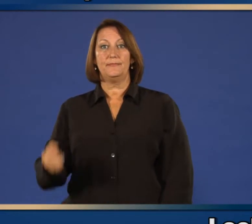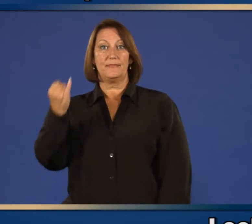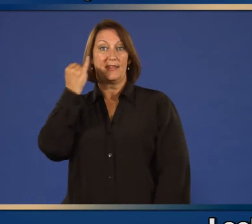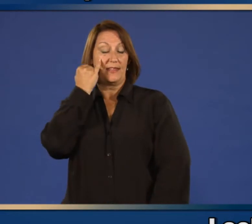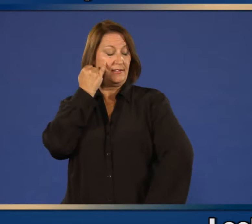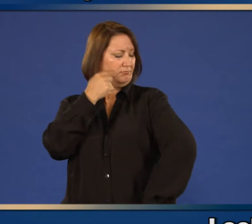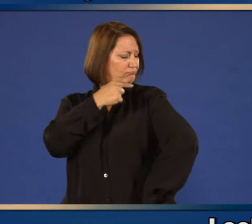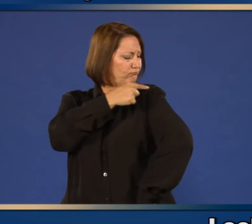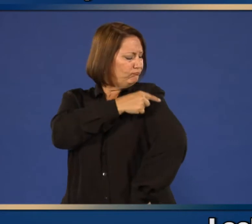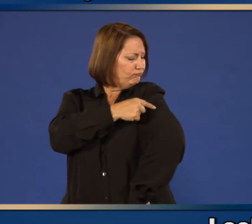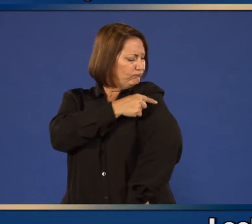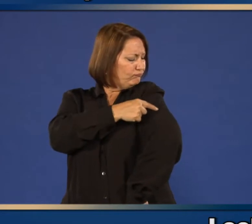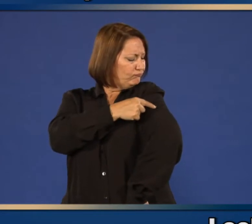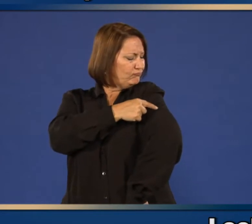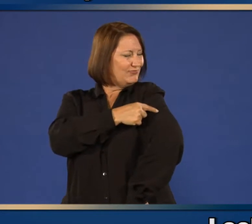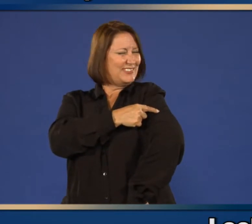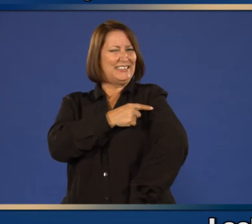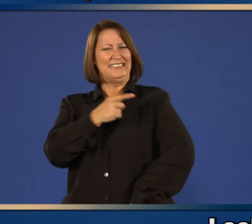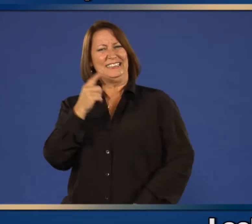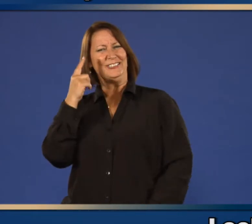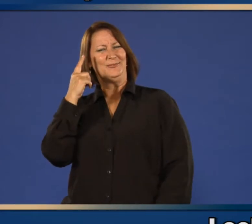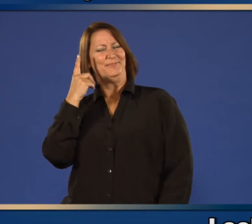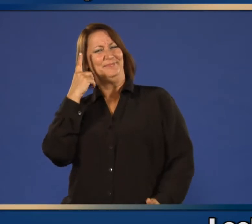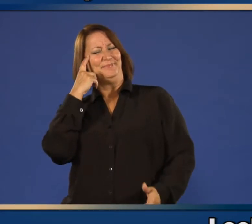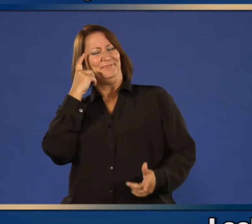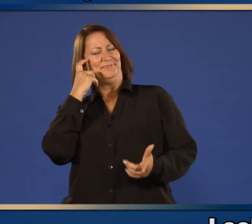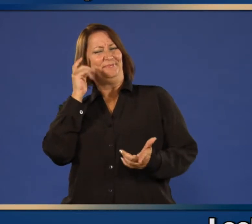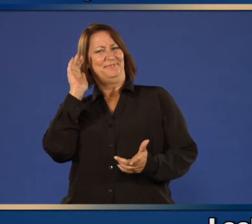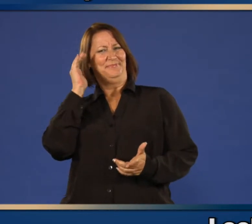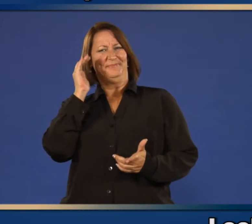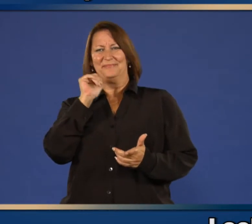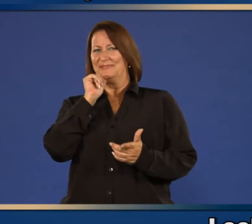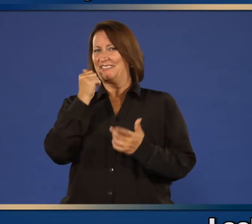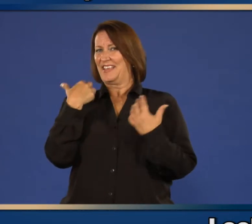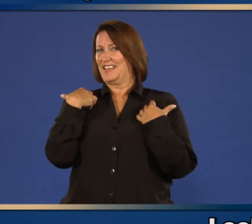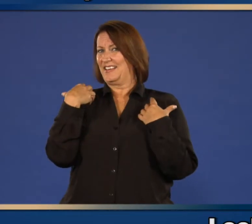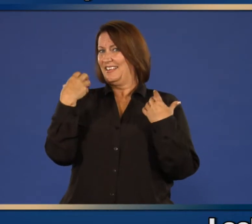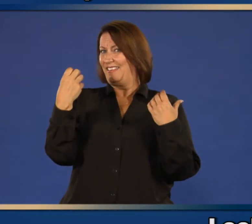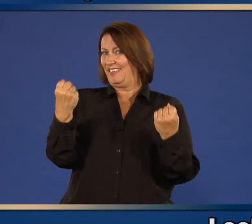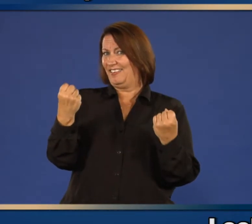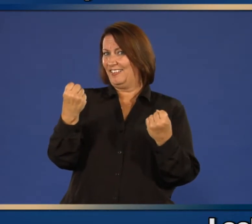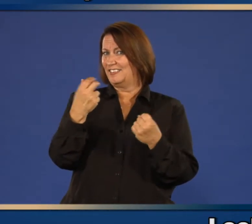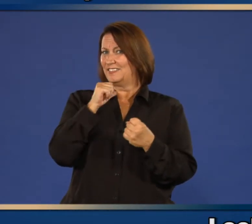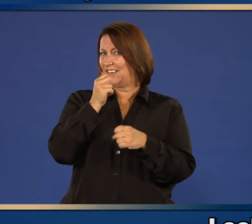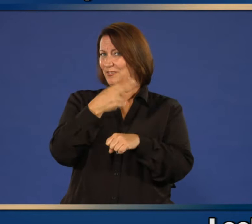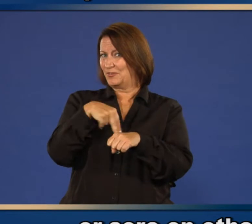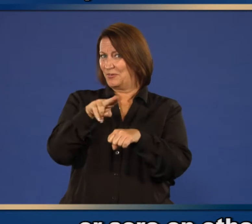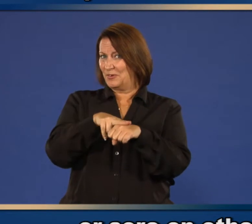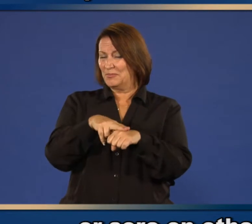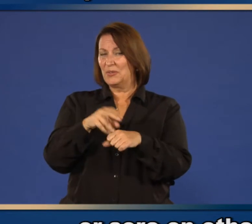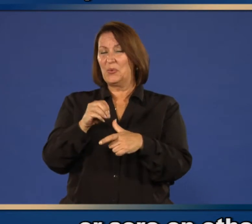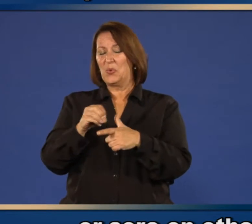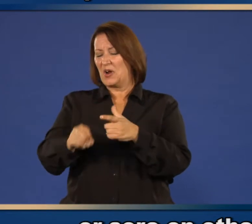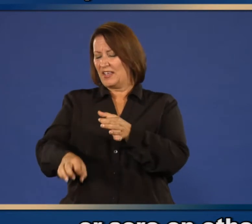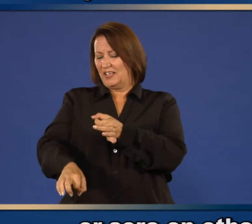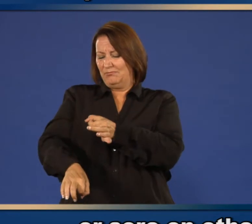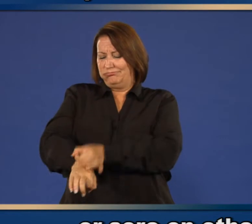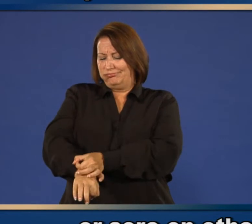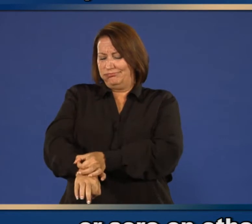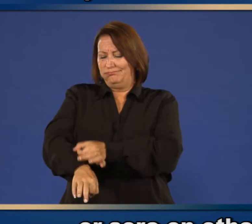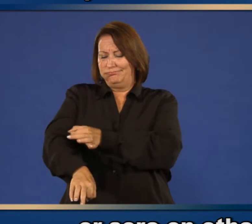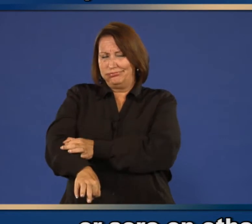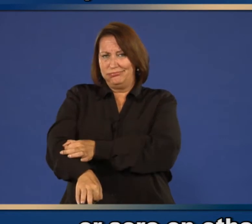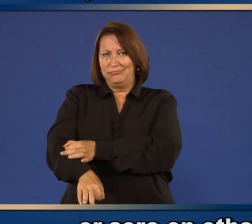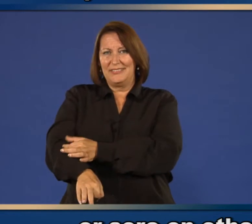If your vaccination site doesn't look like it's healing normally, or if you develop a rash or sore on